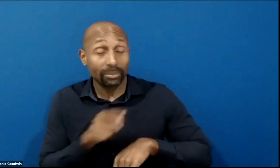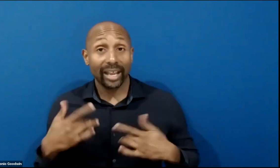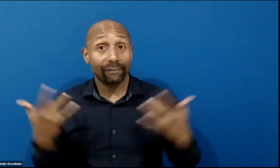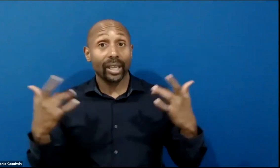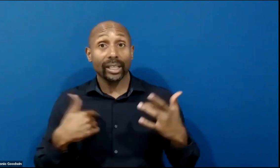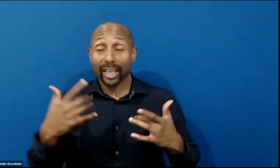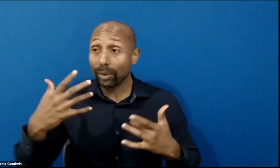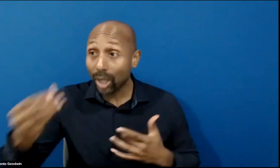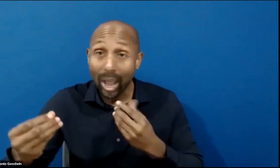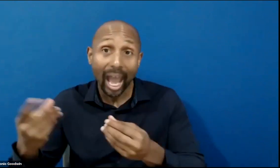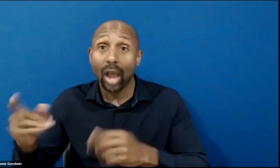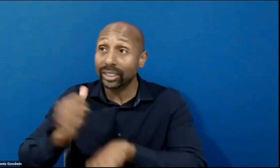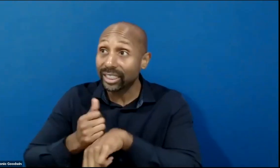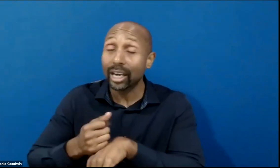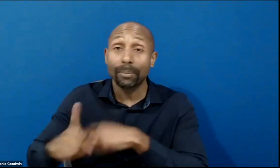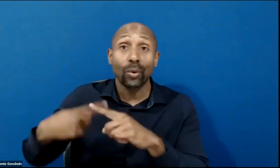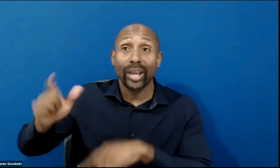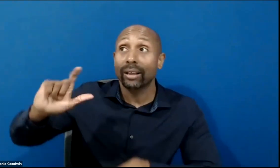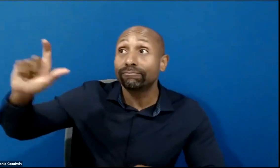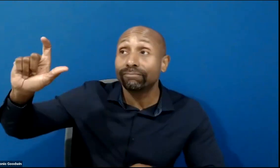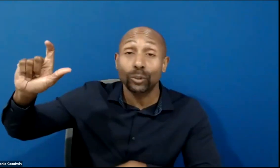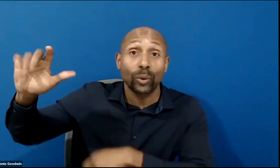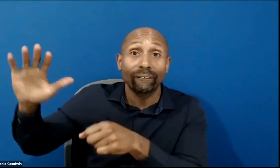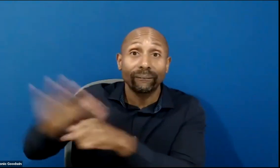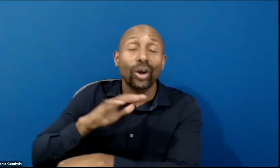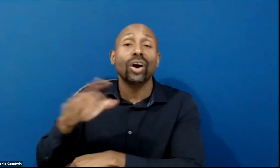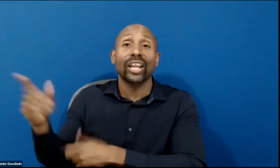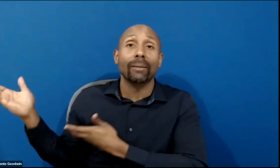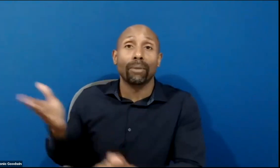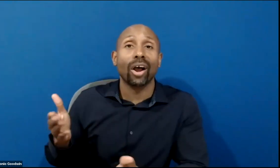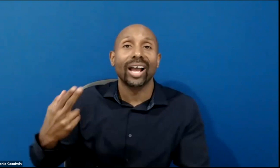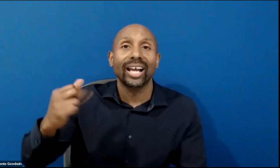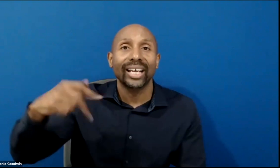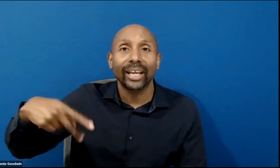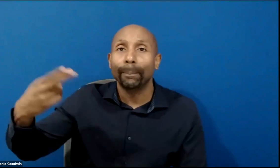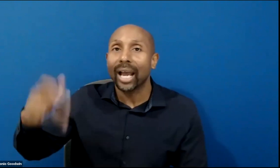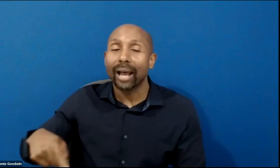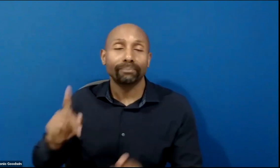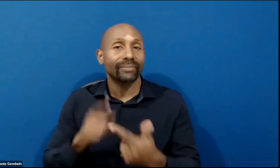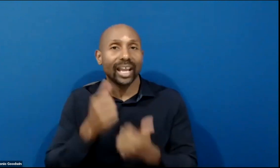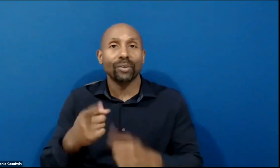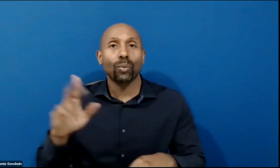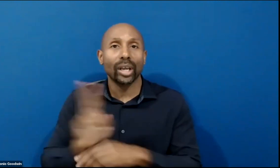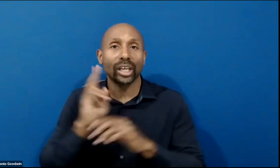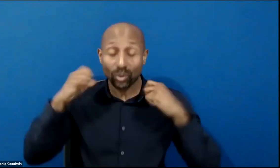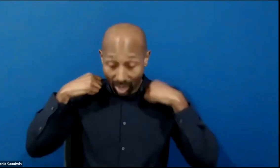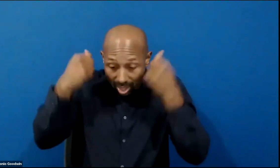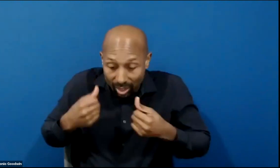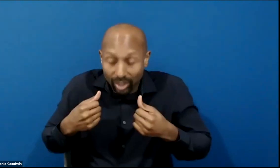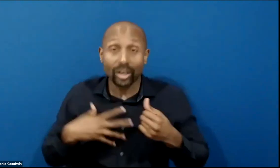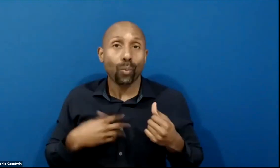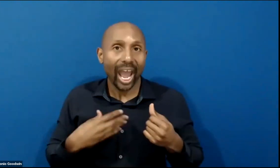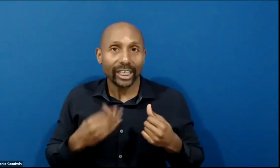things like hip hop. So everyone wore white hoodies, right? Everyone, you know, there was the idea that we should